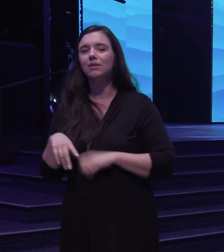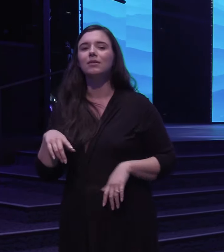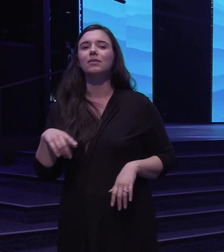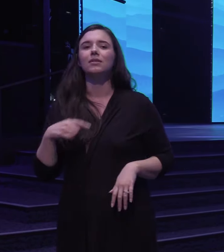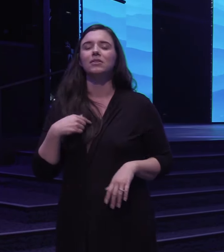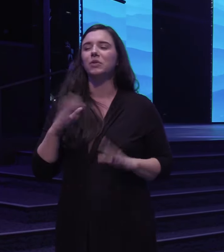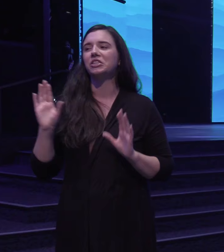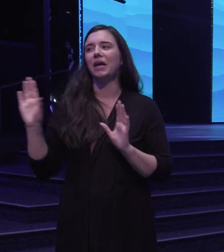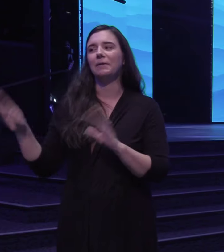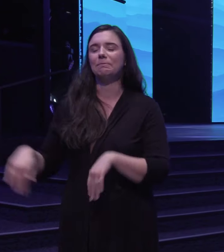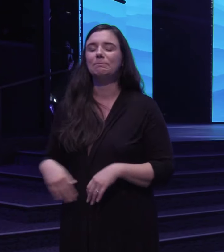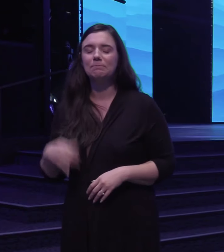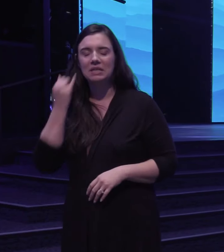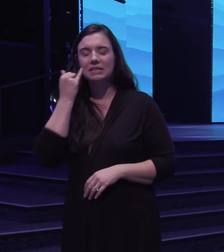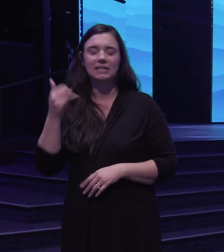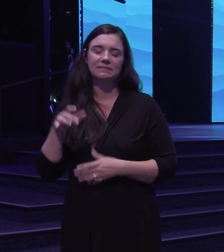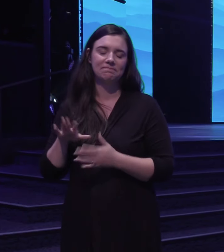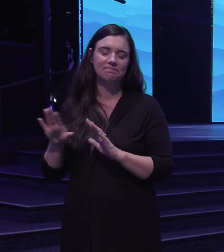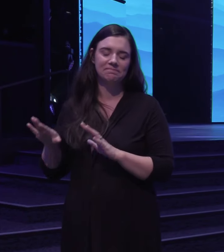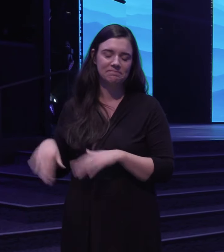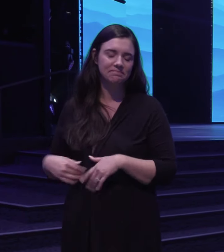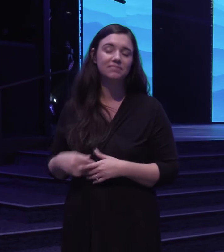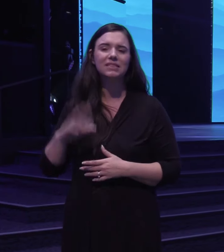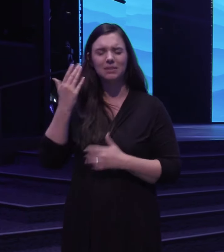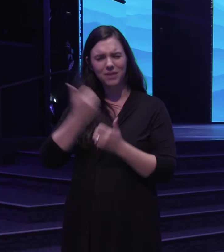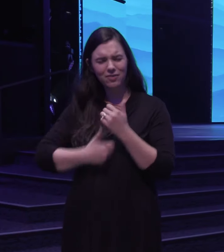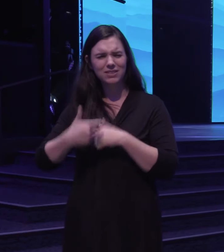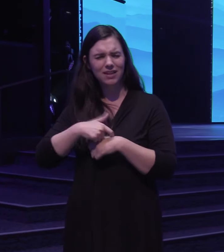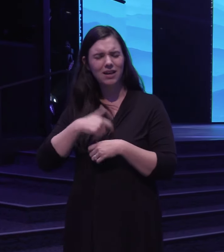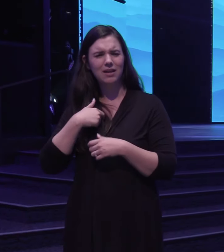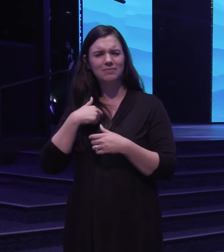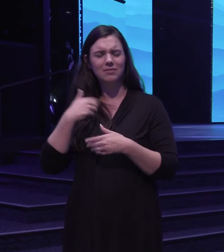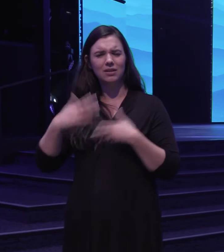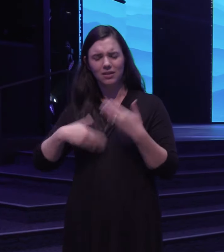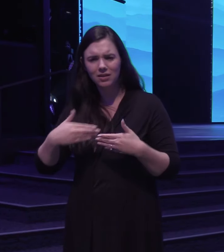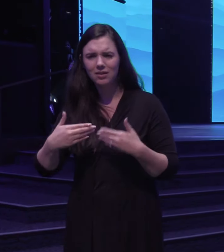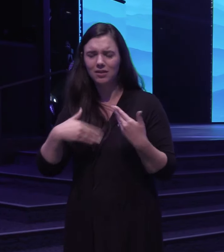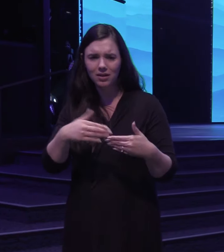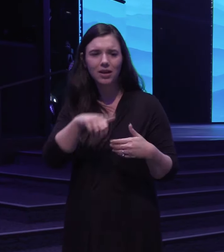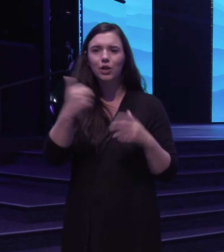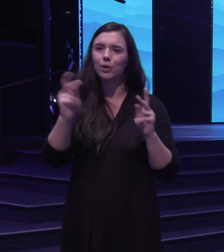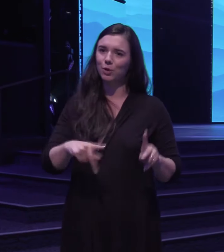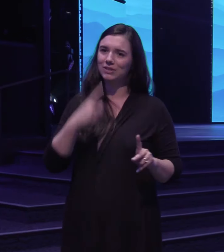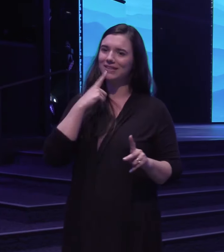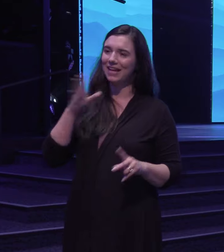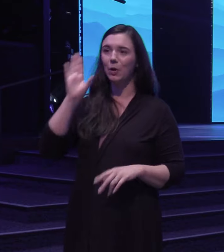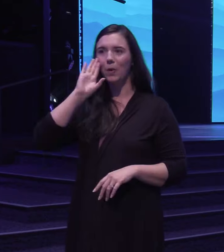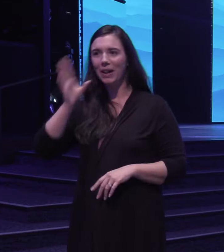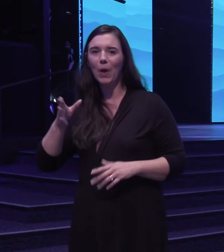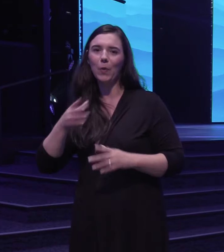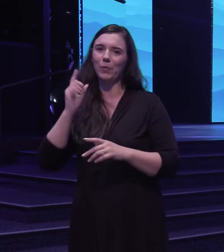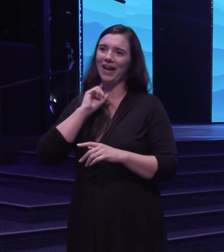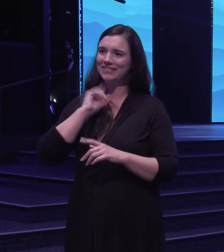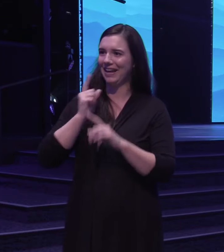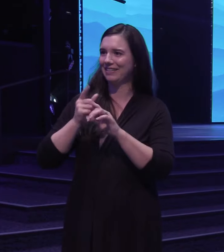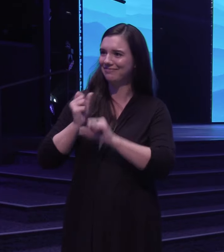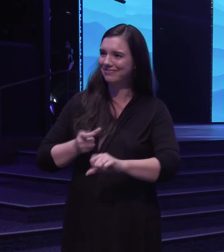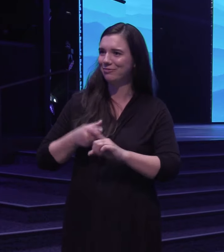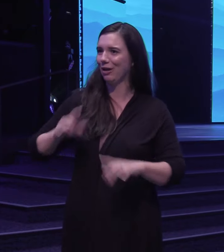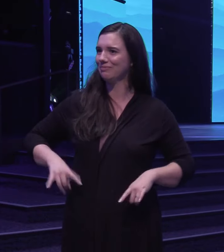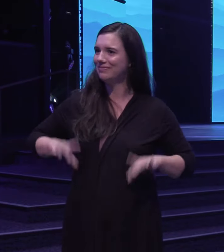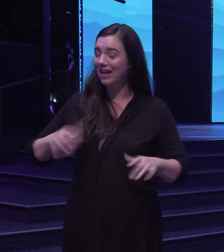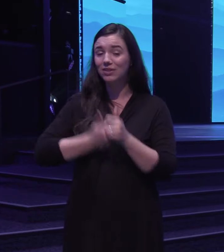just kind of poo-pooed the idea. And it seemed like every time I turned around, there was someone saying, good eye, mate, how you going? Every